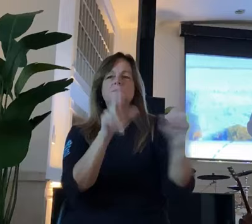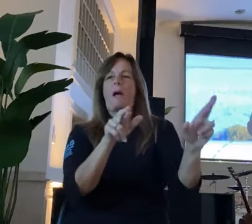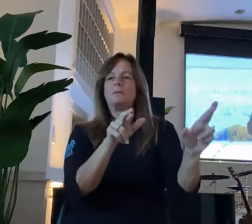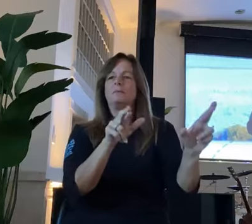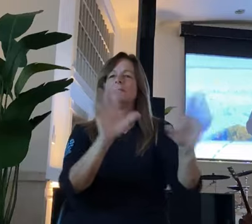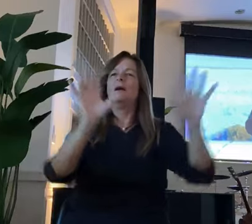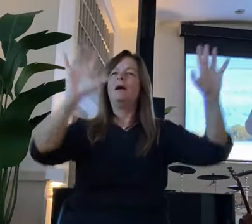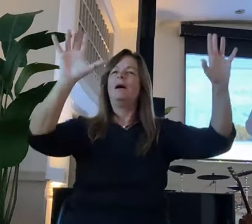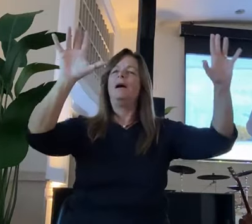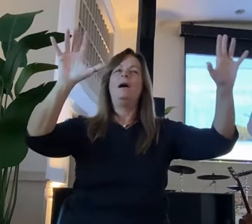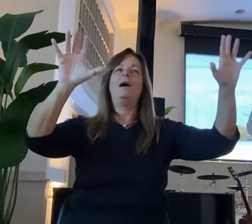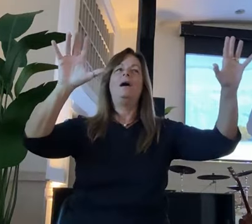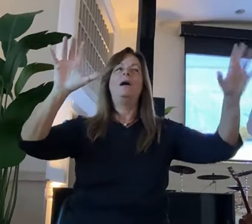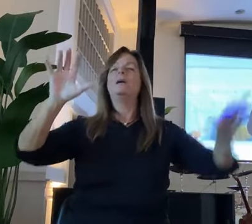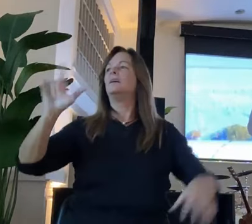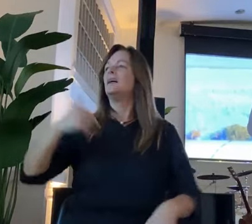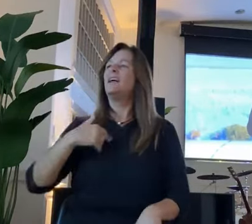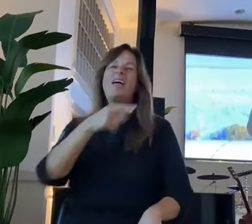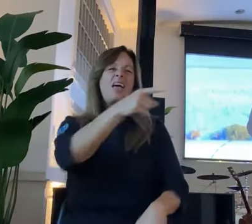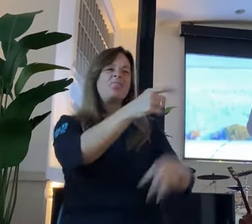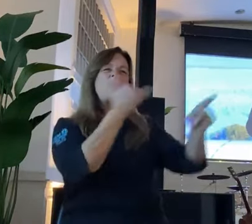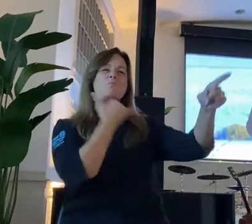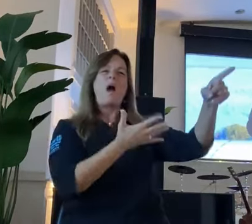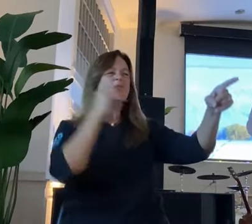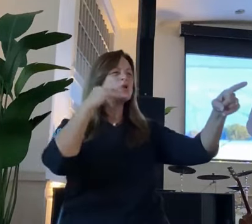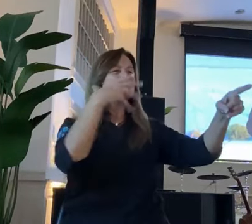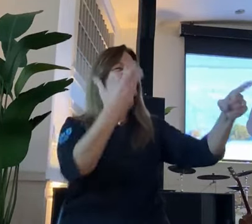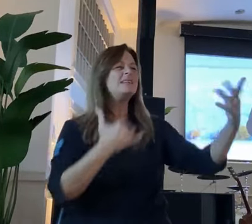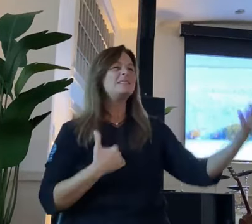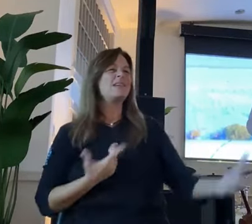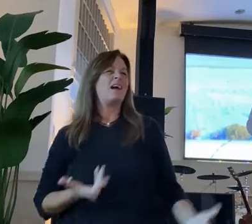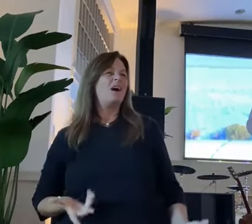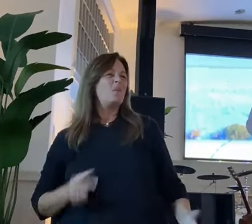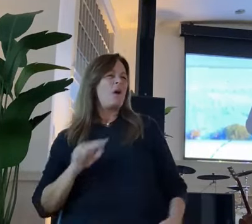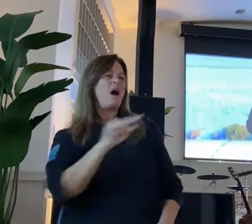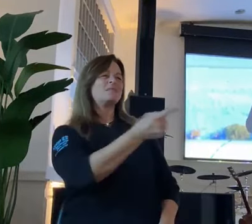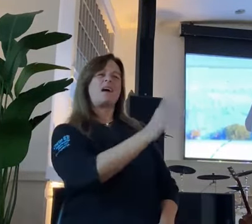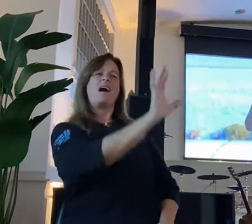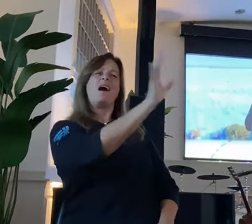and I want them to know that they're wrong and that I'm right.